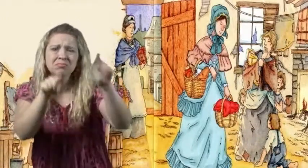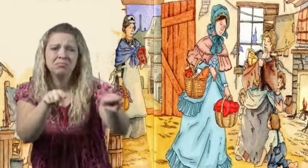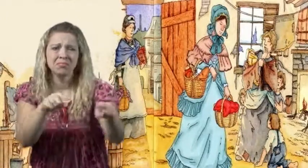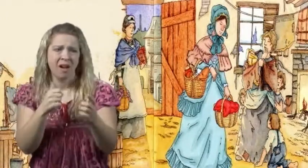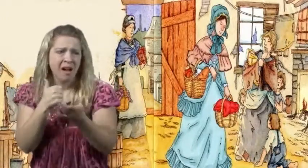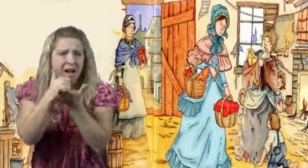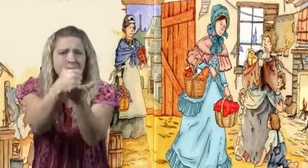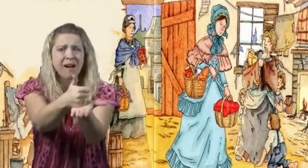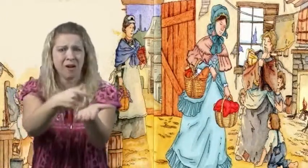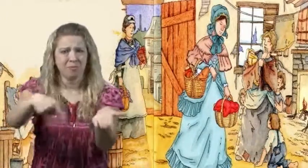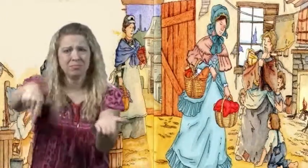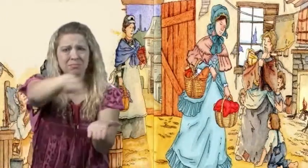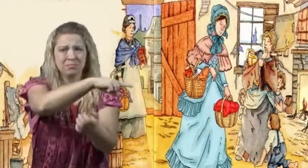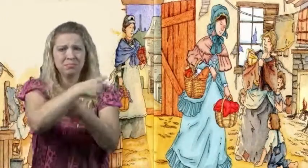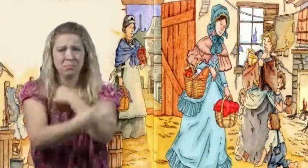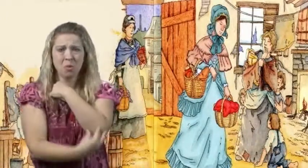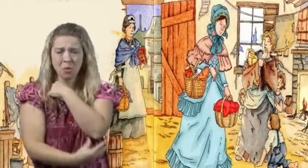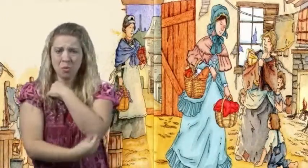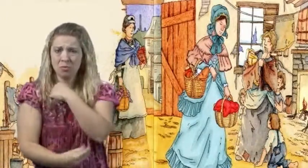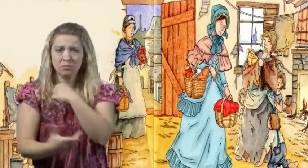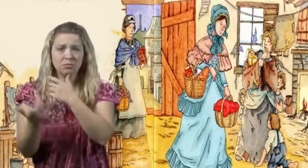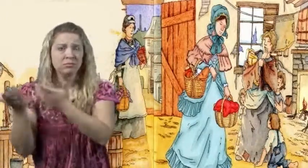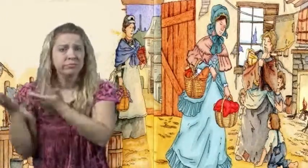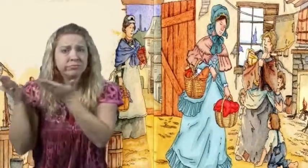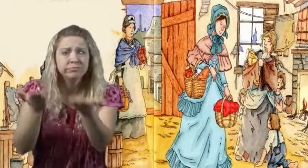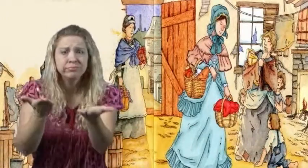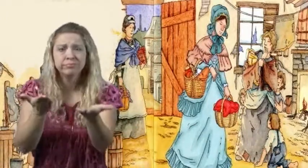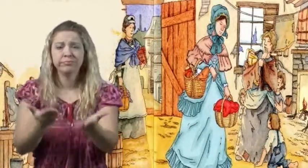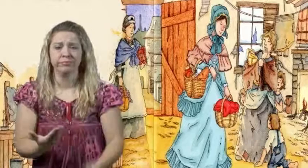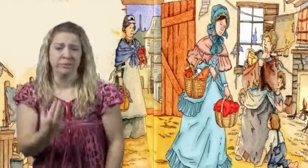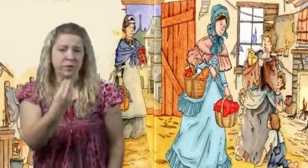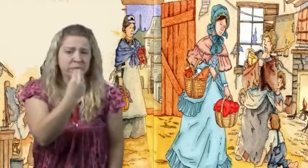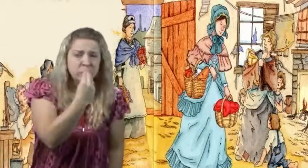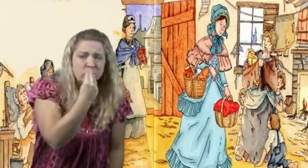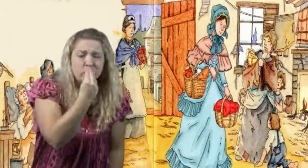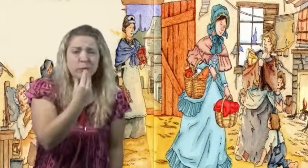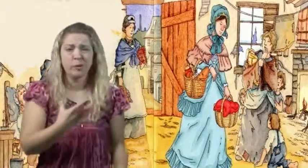She brought them food, clothing, and medicine. She helped the sick.